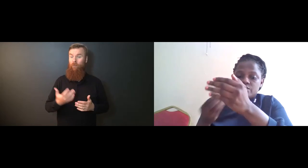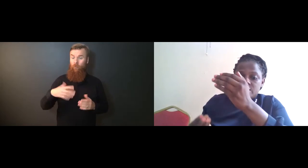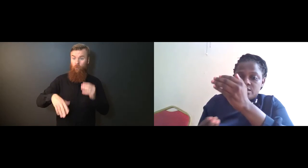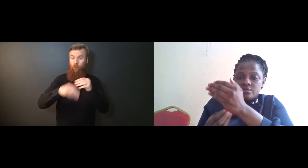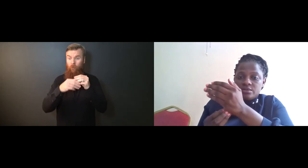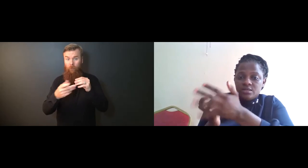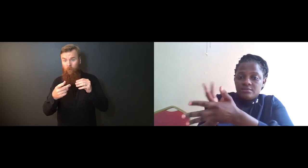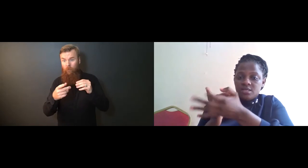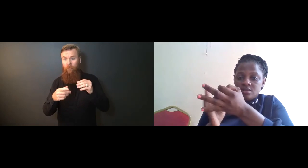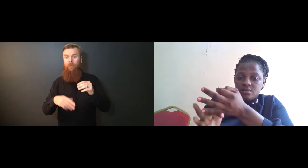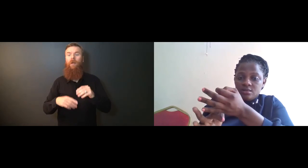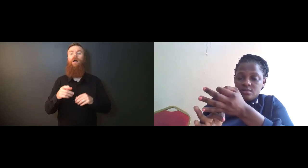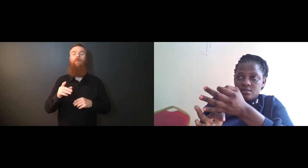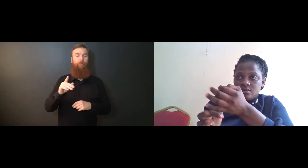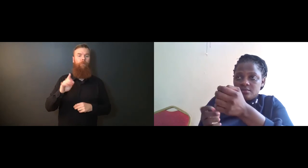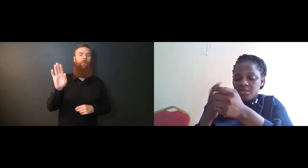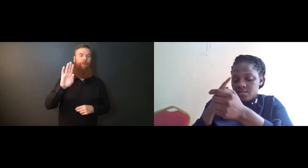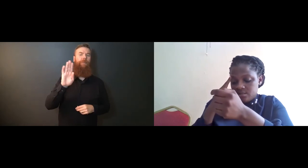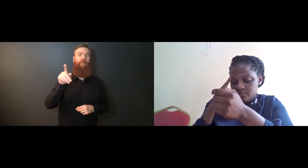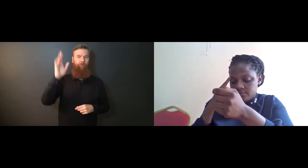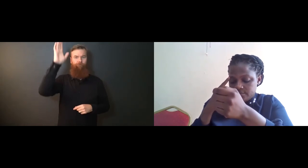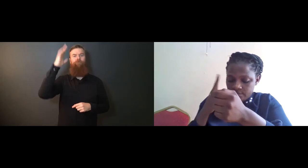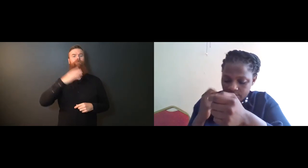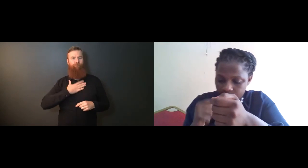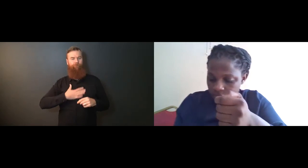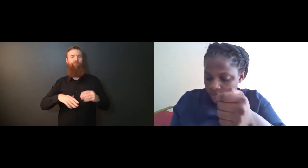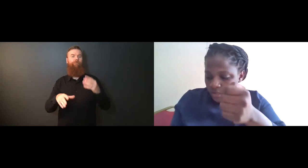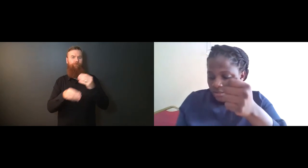This is Betty speaking. Yes. To add something,